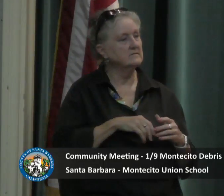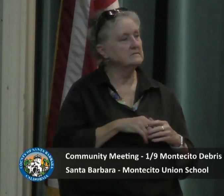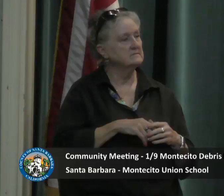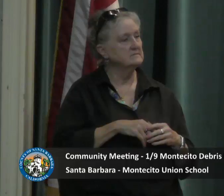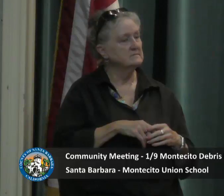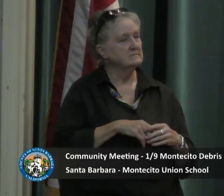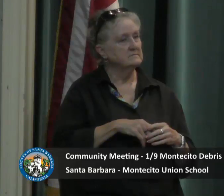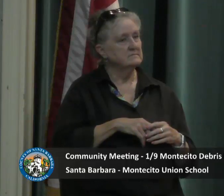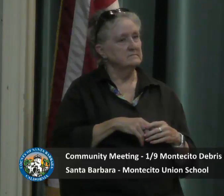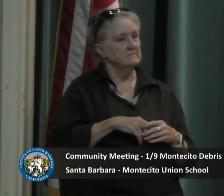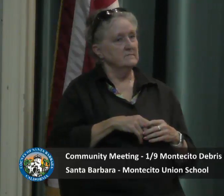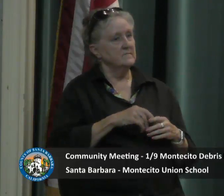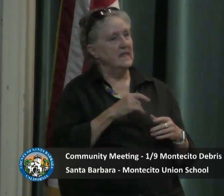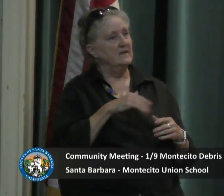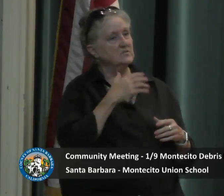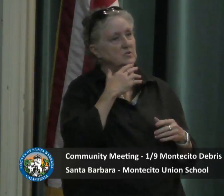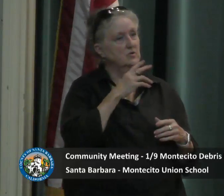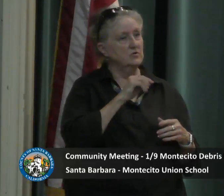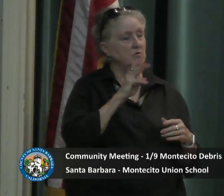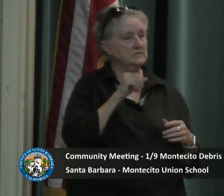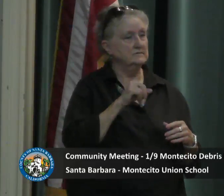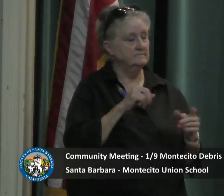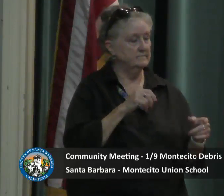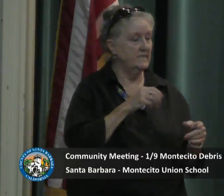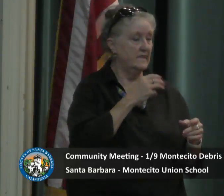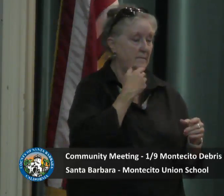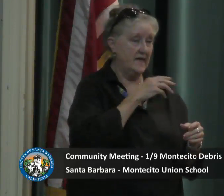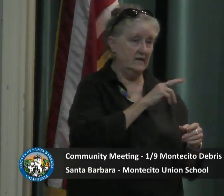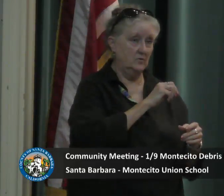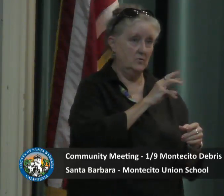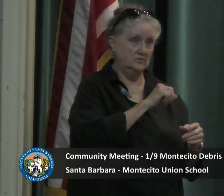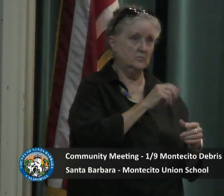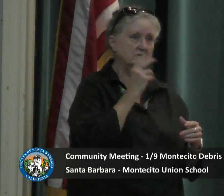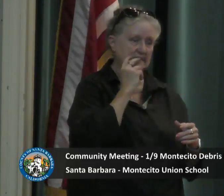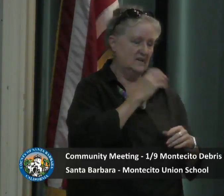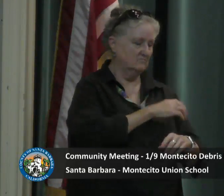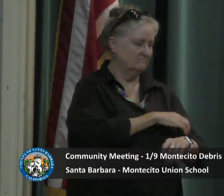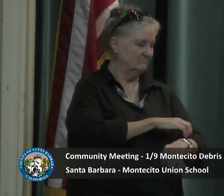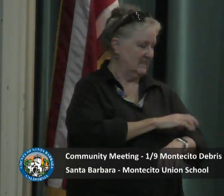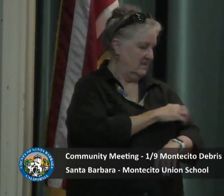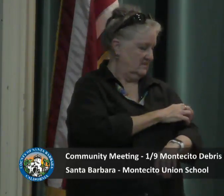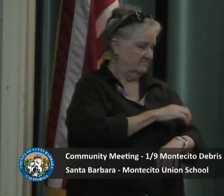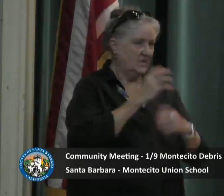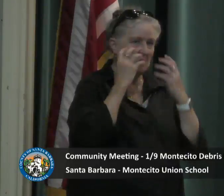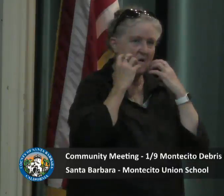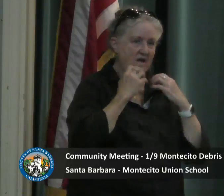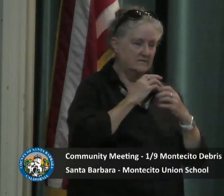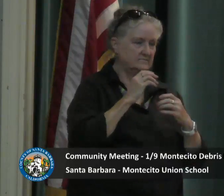So that's the good news. The bad news is the number one thing that we're seeing is rashes. So please really be